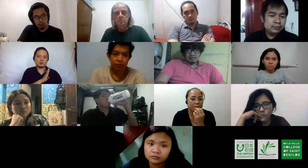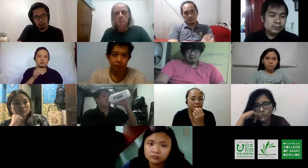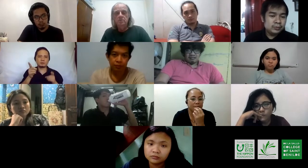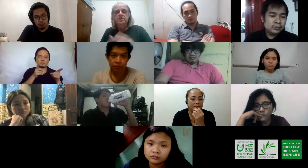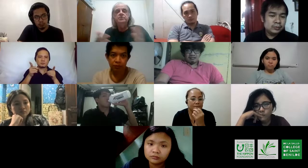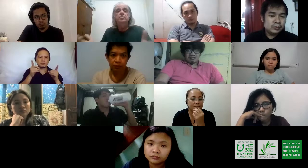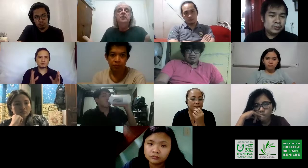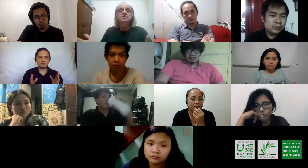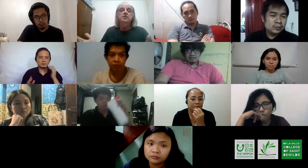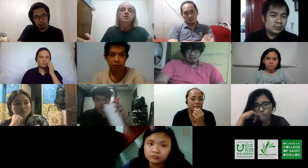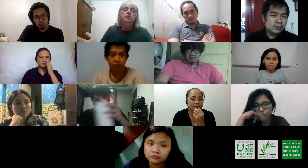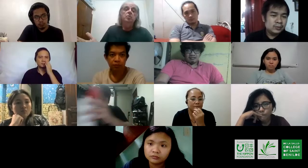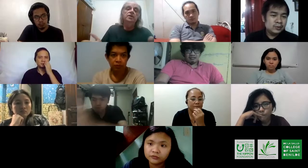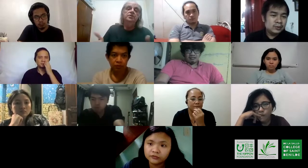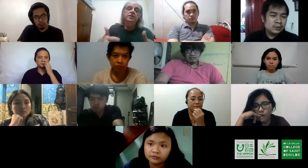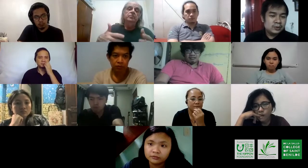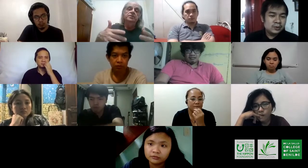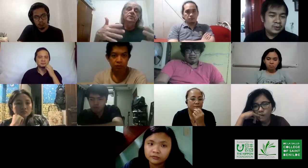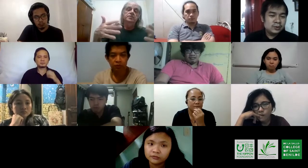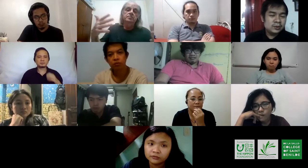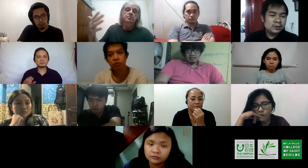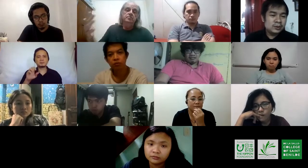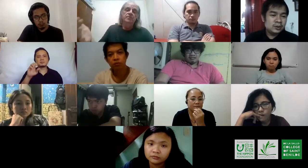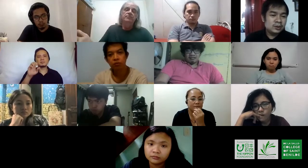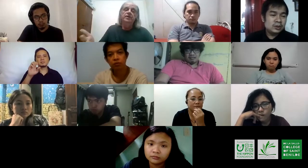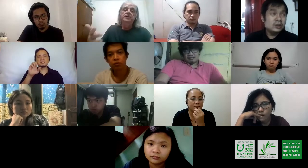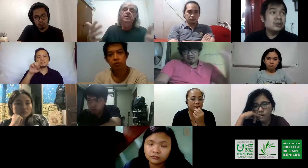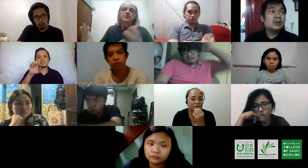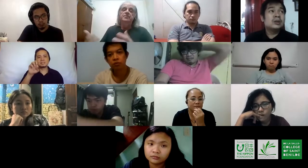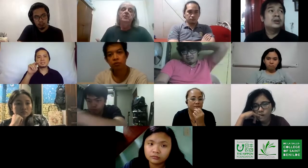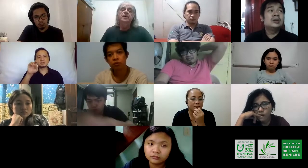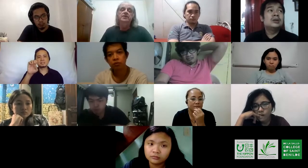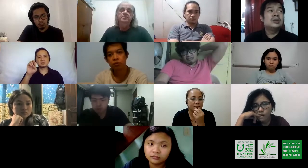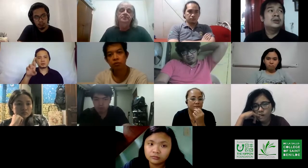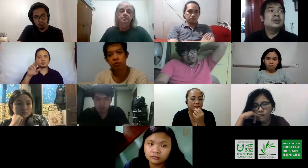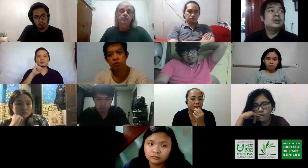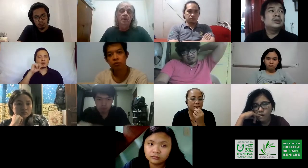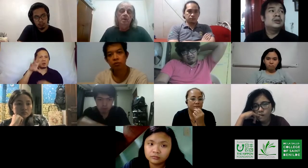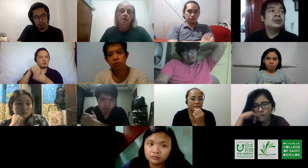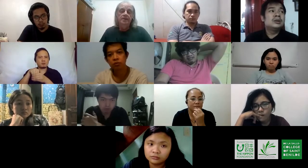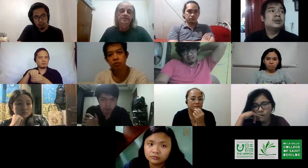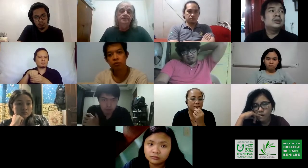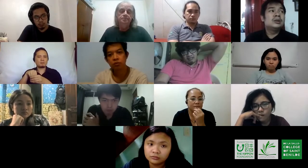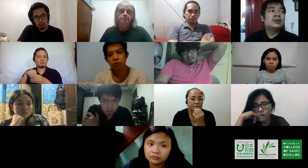So Zinsser wasn't on the board. She was just a friend of Spellman's.